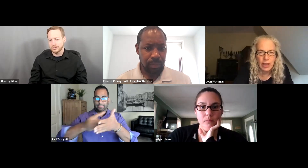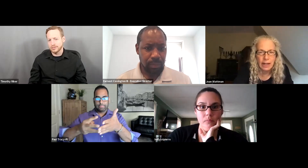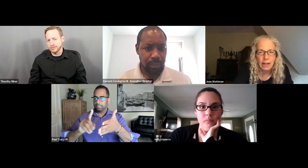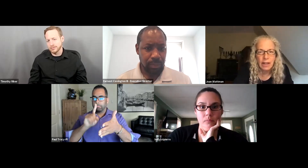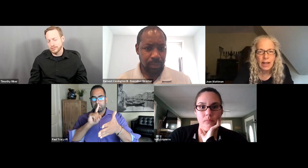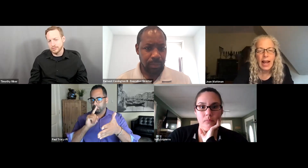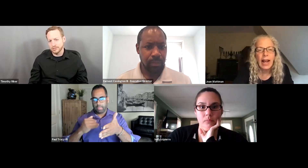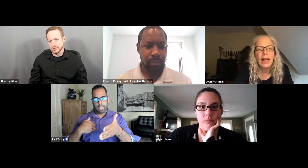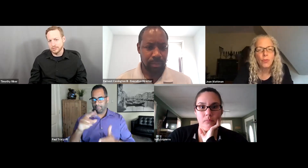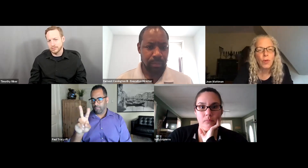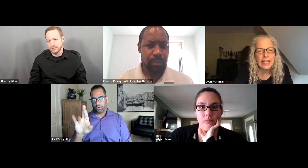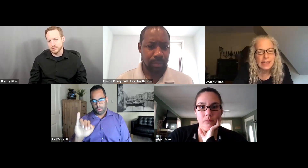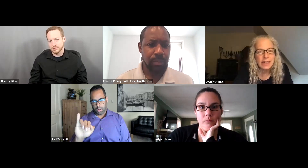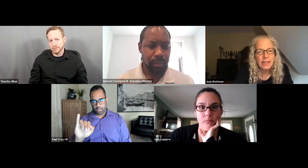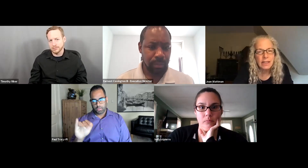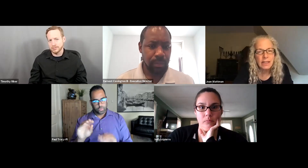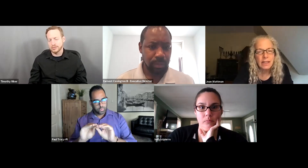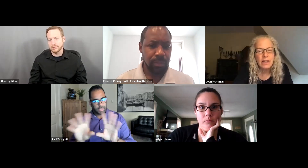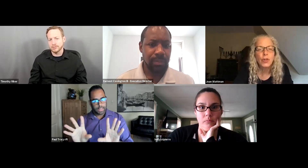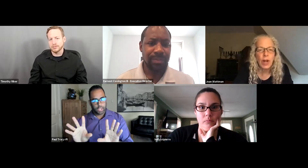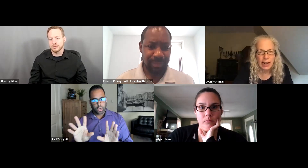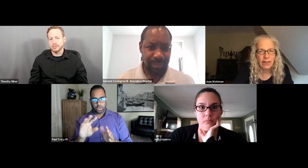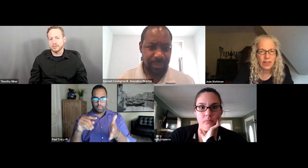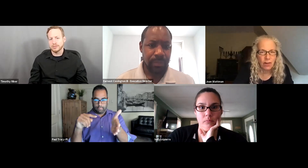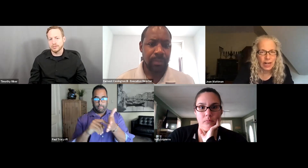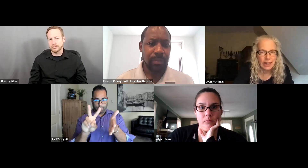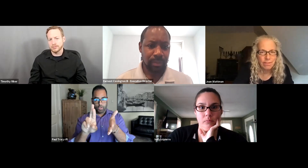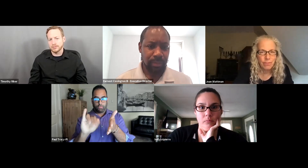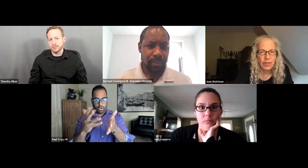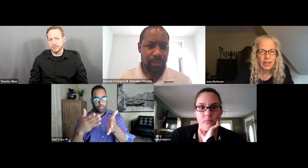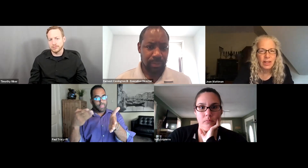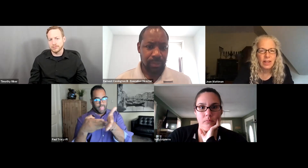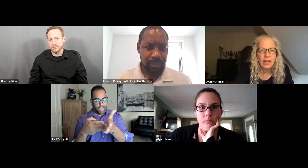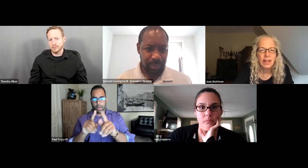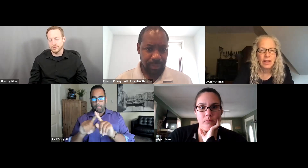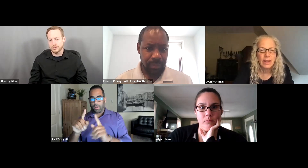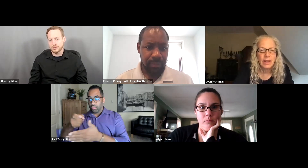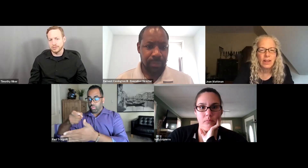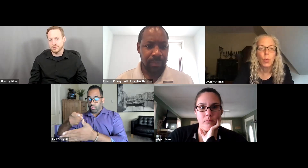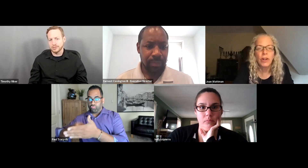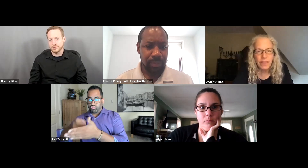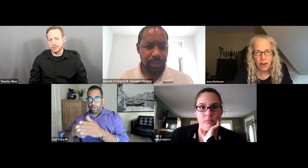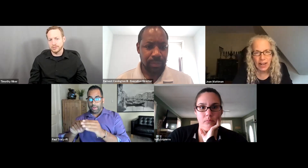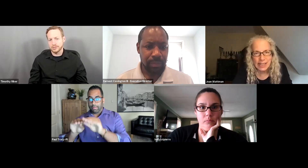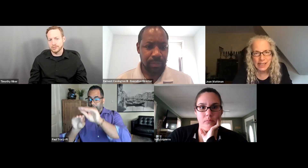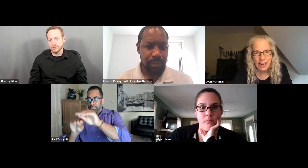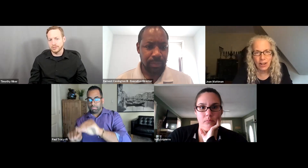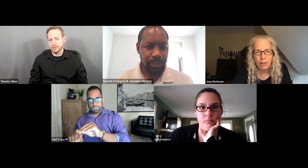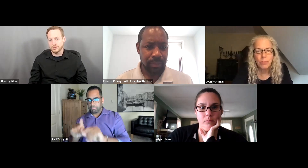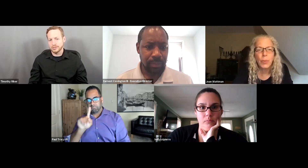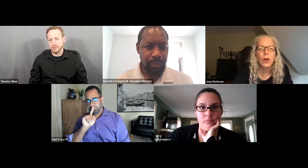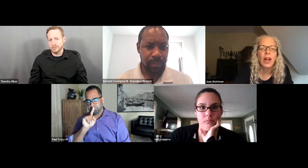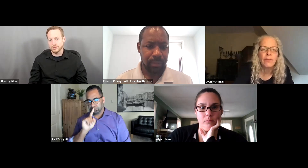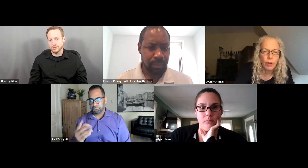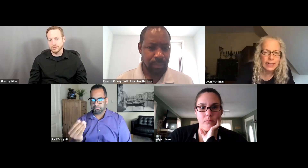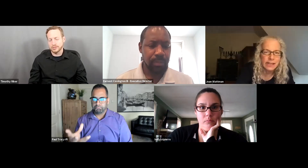appear then. And the rates do not have VRI. The word VRI is there,